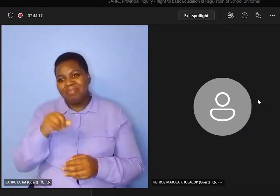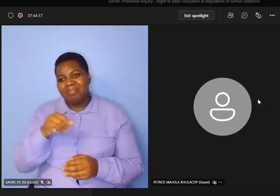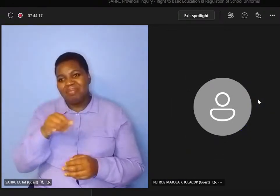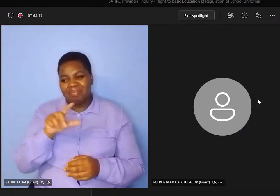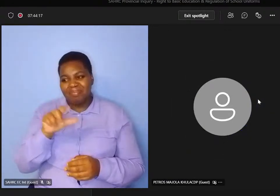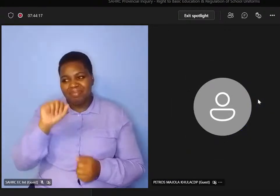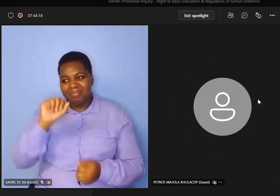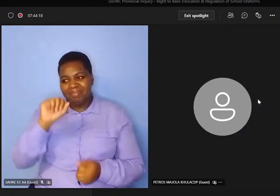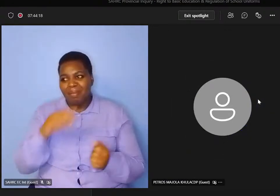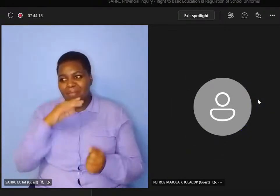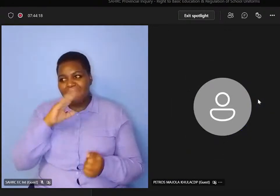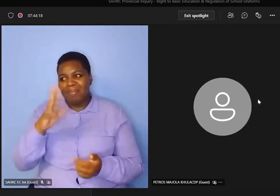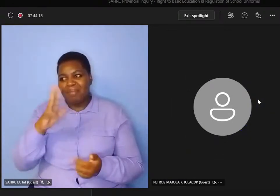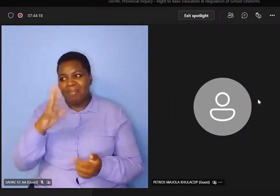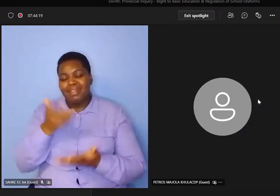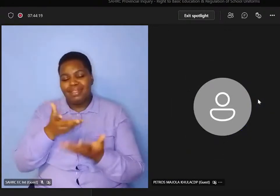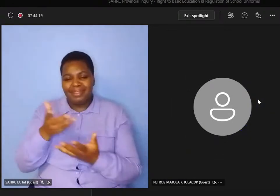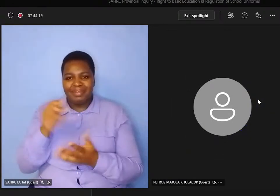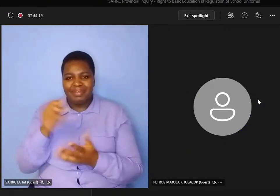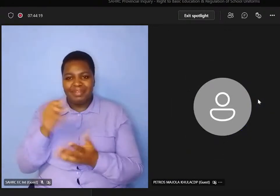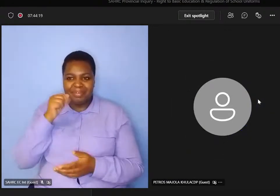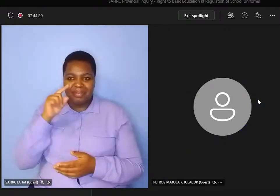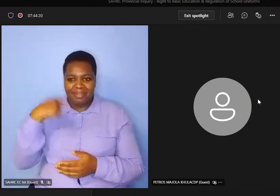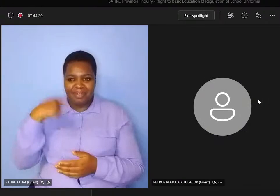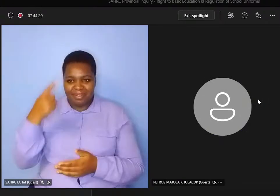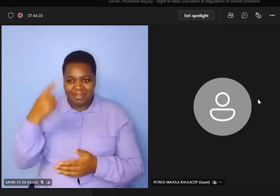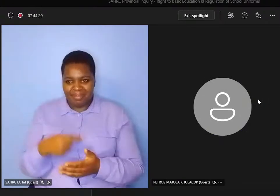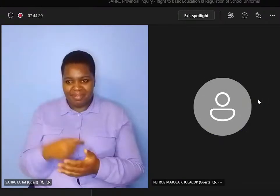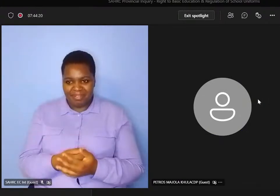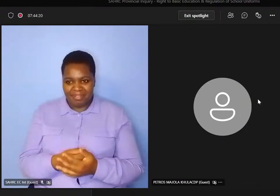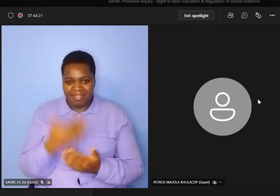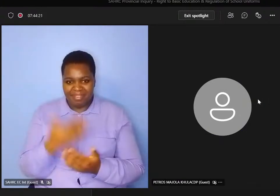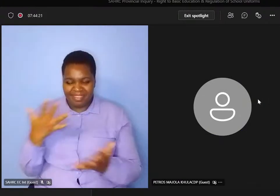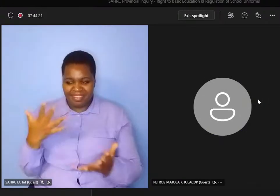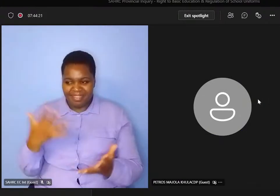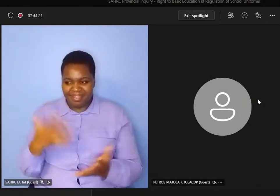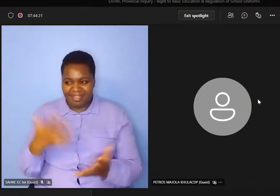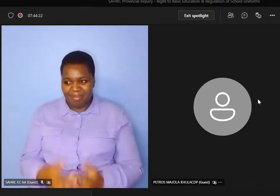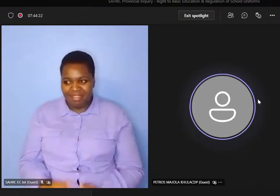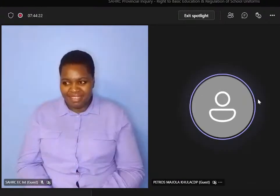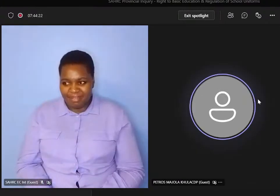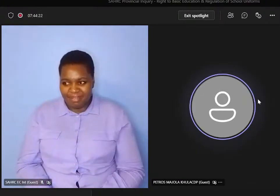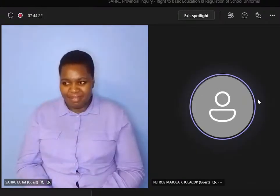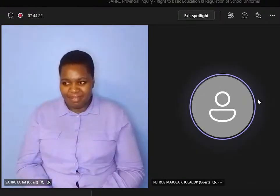up now and then we'll engage you outside of this meeting. Thank you so much. So Thank we you. are